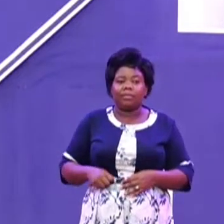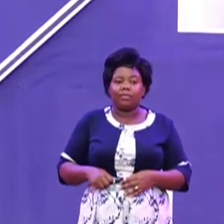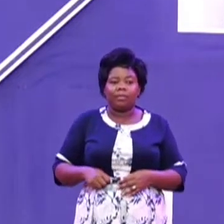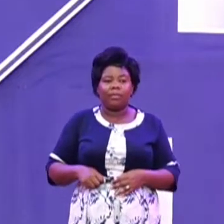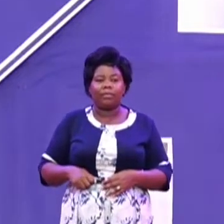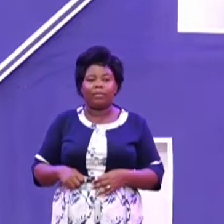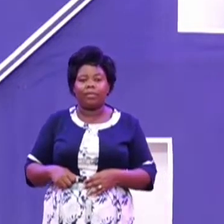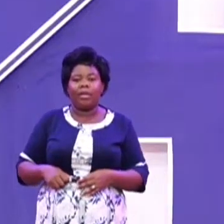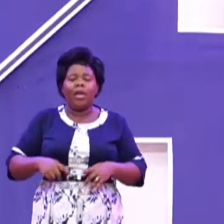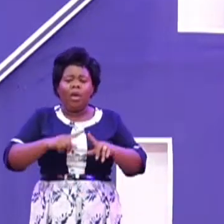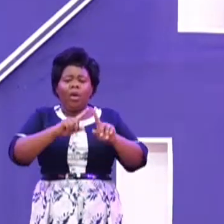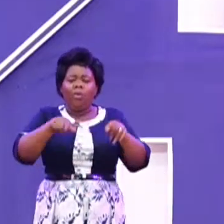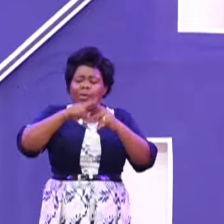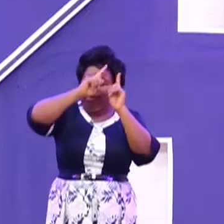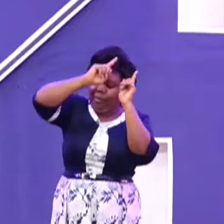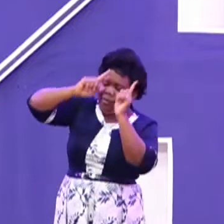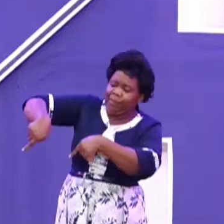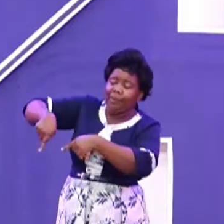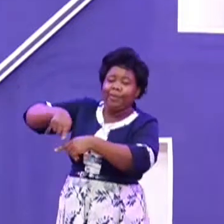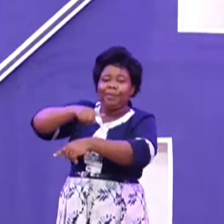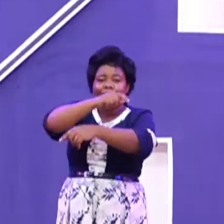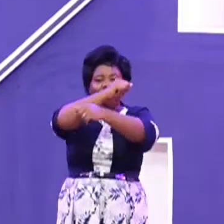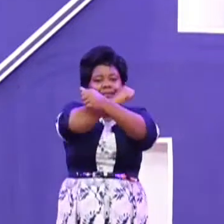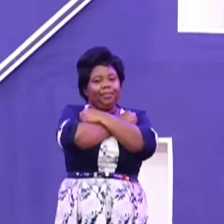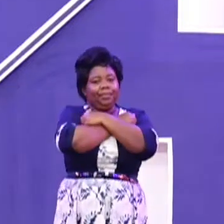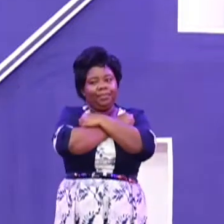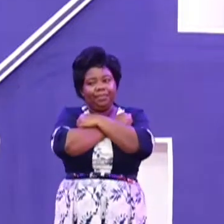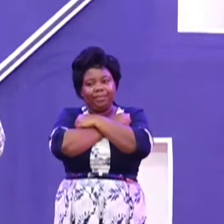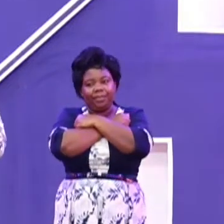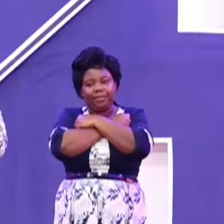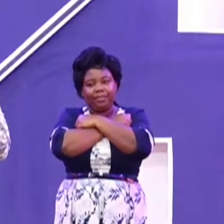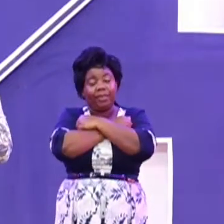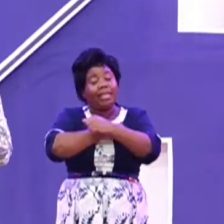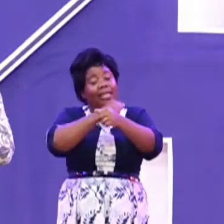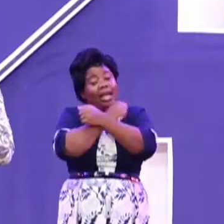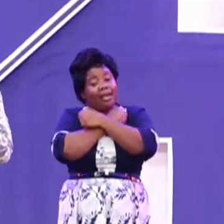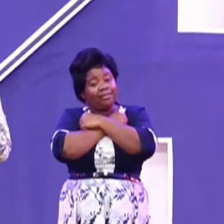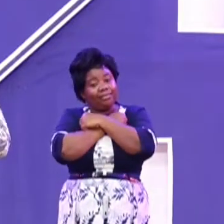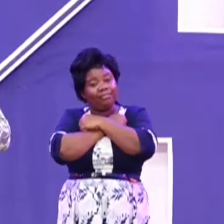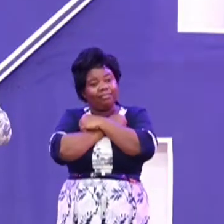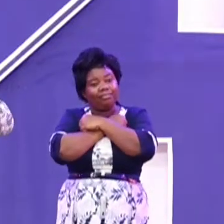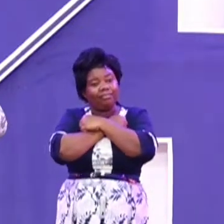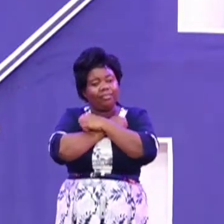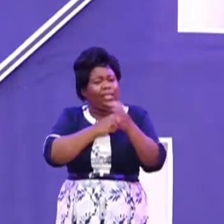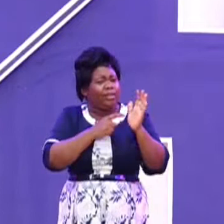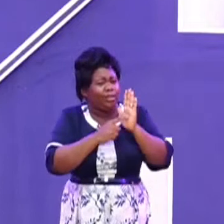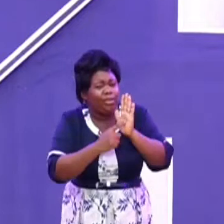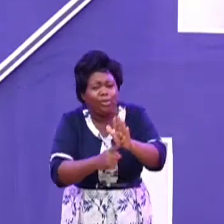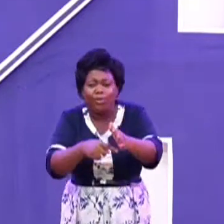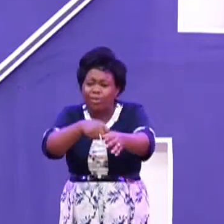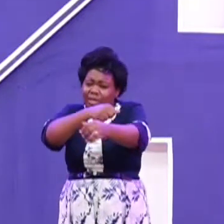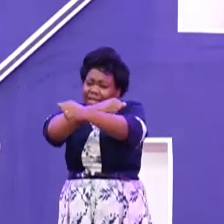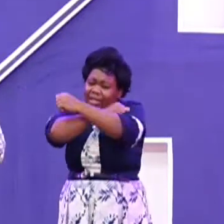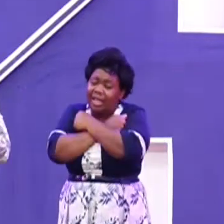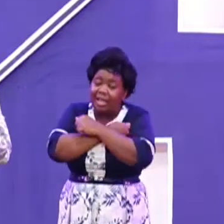We have ignored it. Tuchireseyo tuchabulide tuchirese. The love. Okwagala. Showing love to the